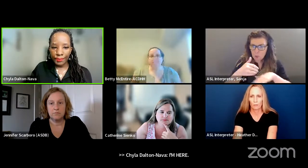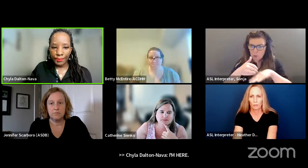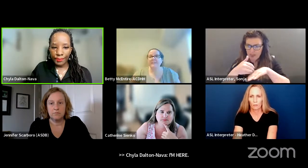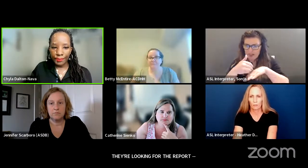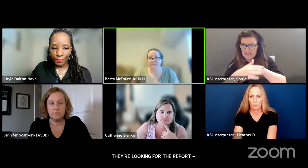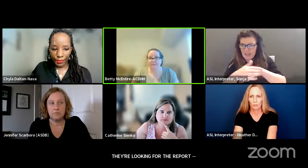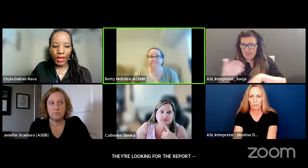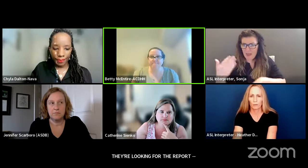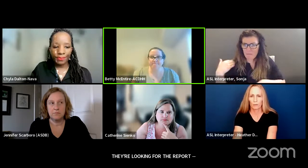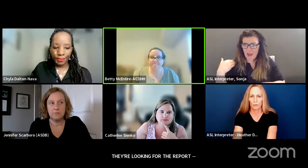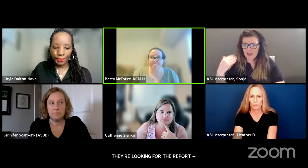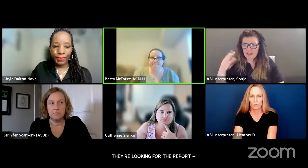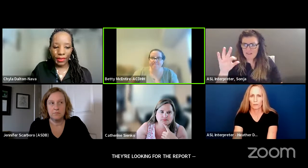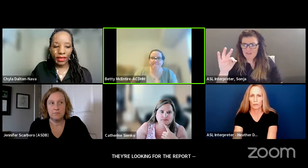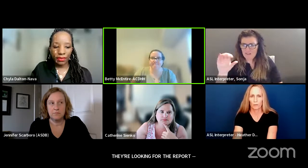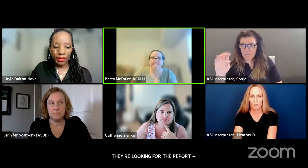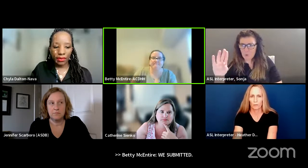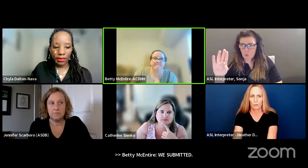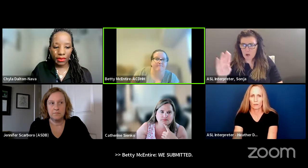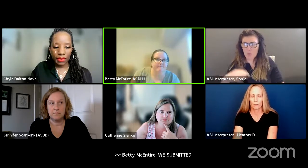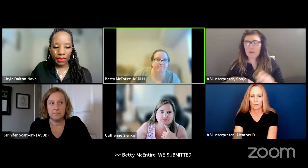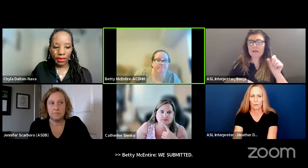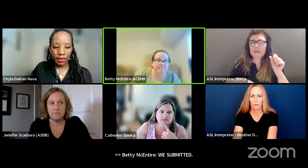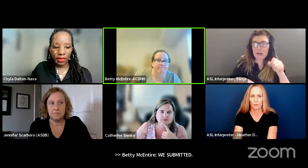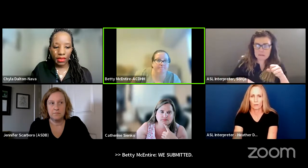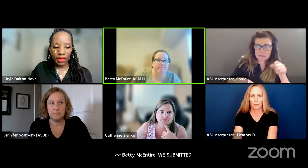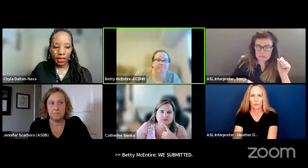February? Yes, ma'am.